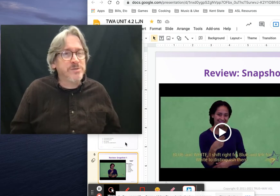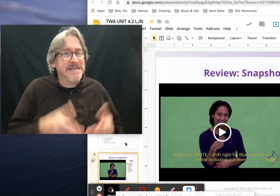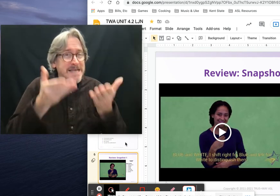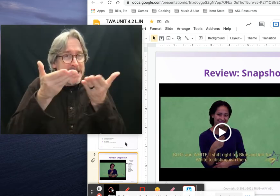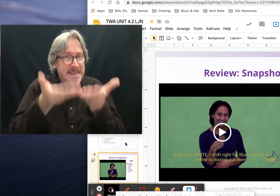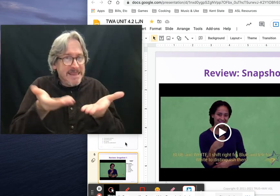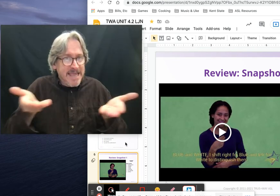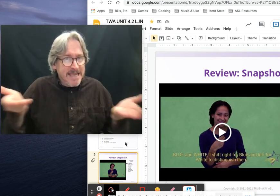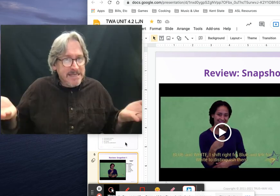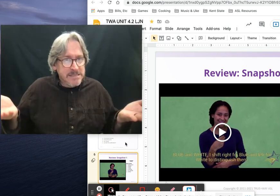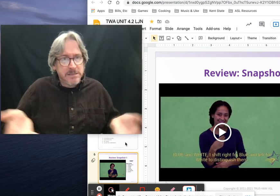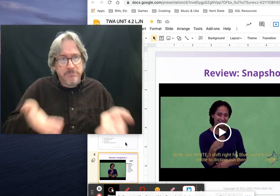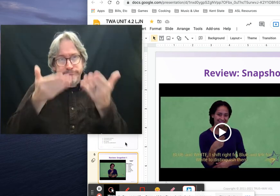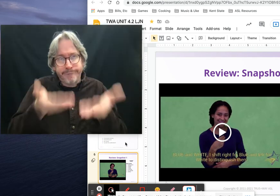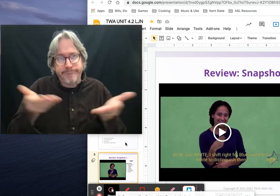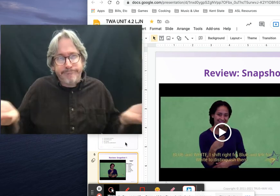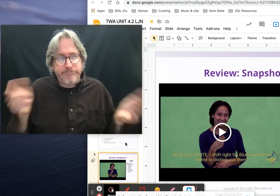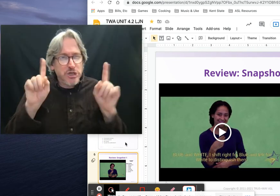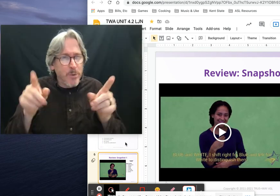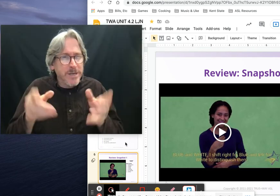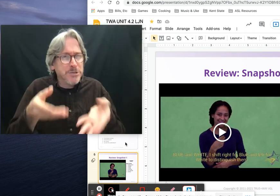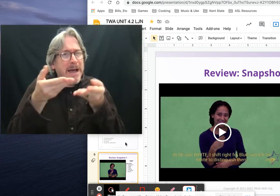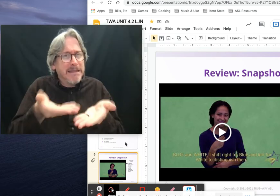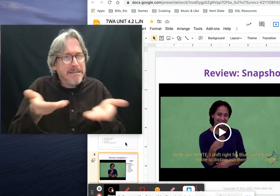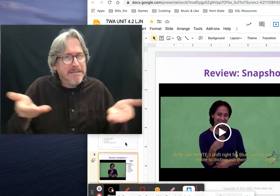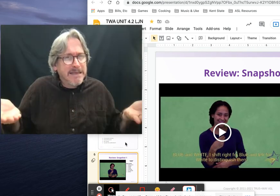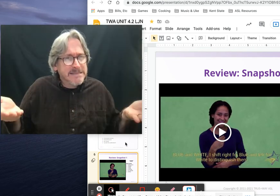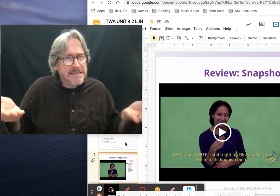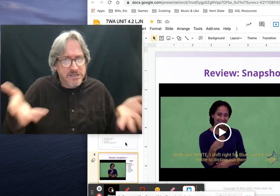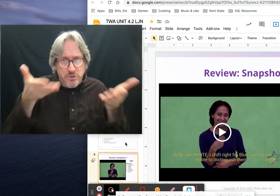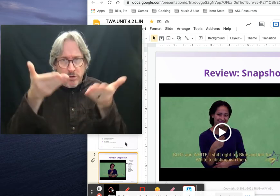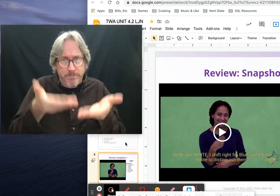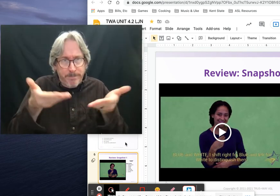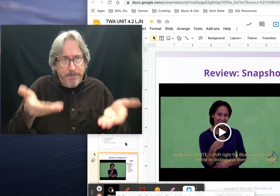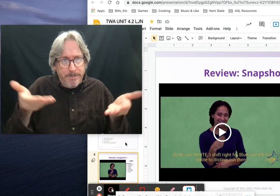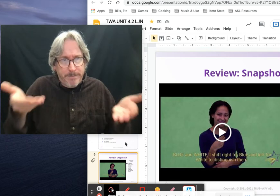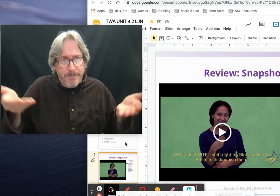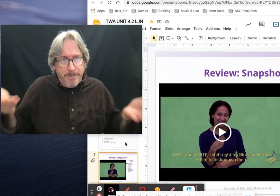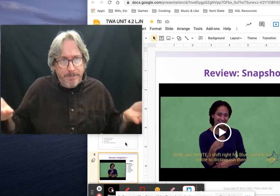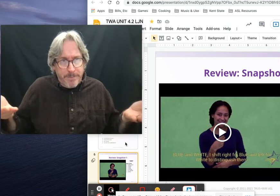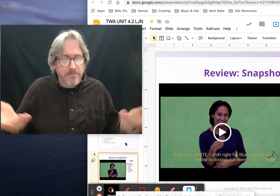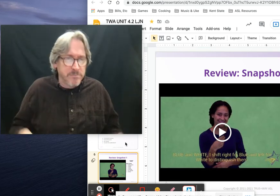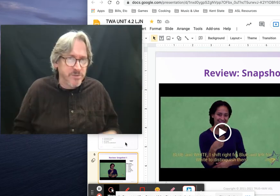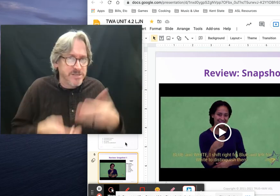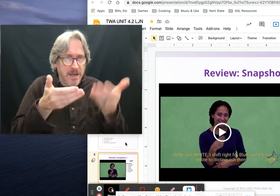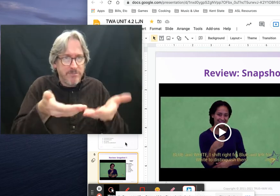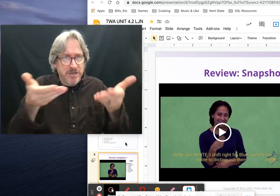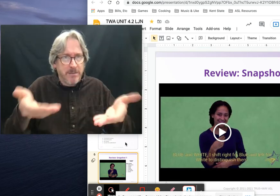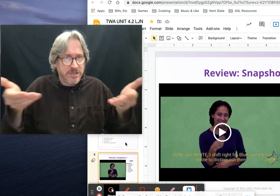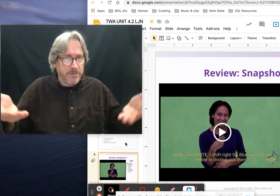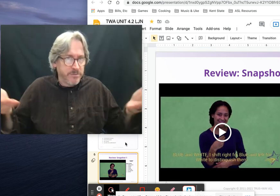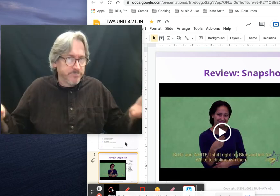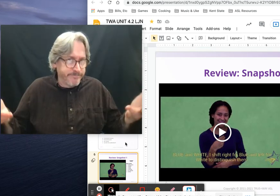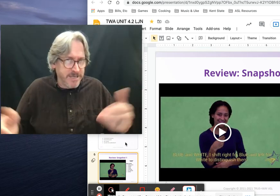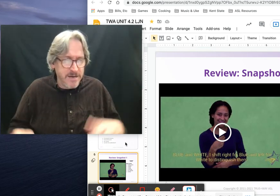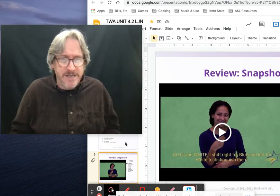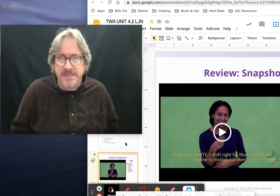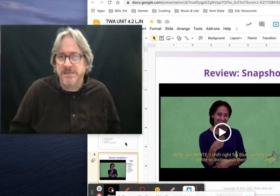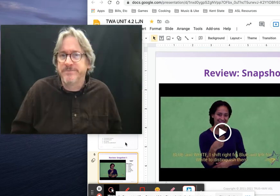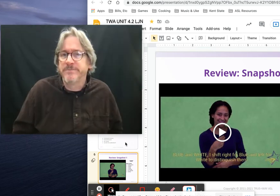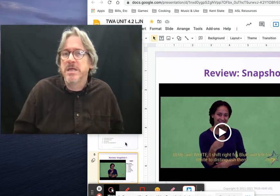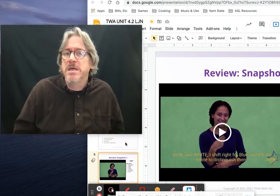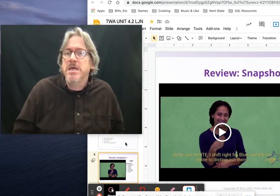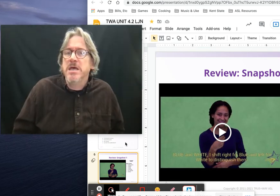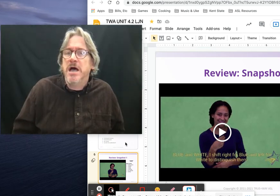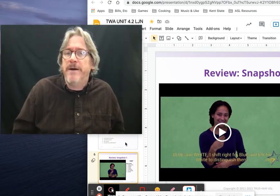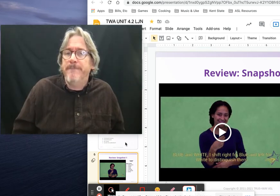She also signs things, going to buy things at the store. So it's object. Kind of makes